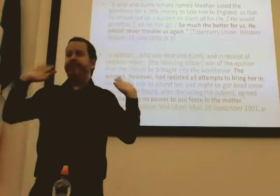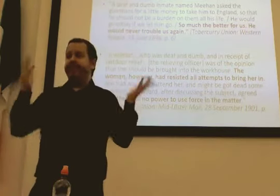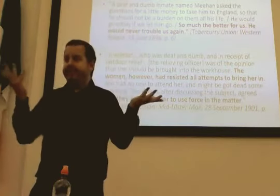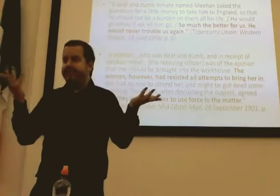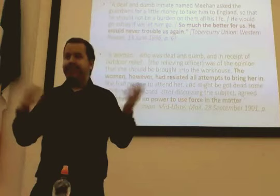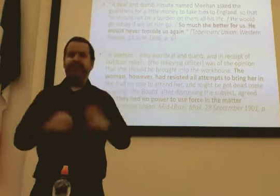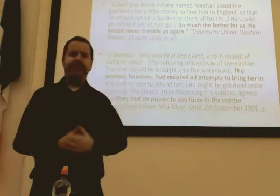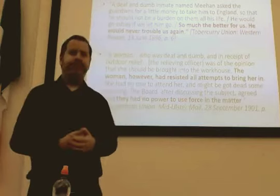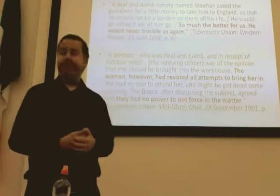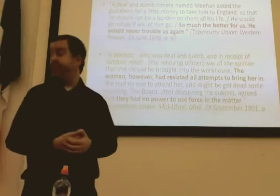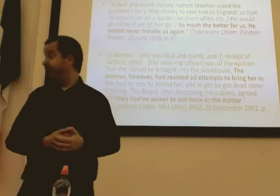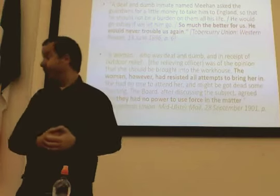workhouse.